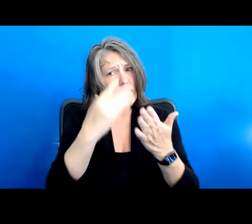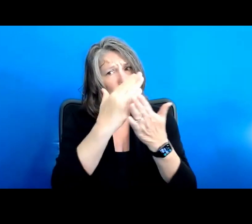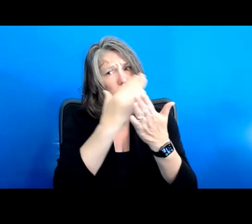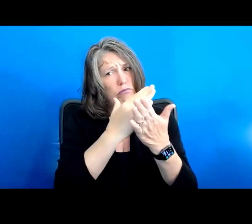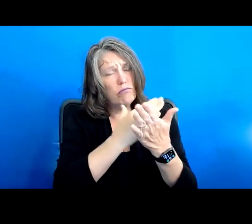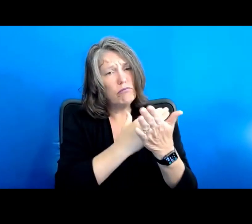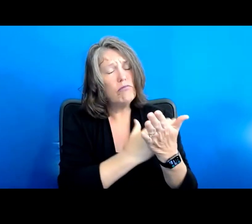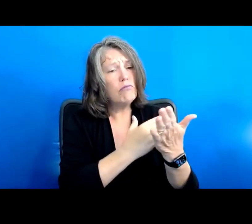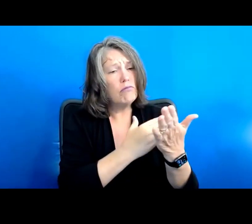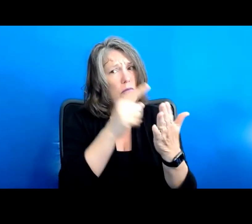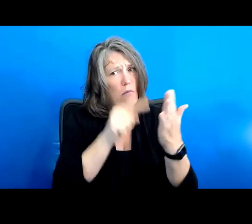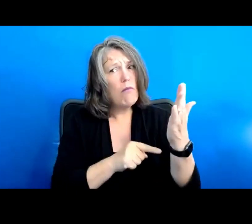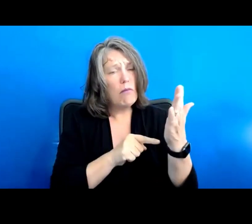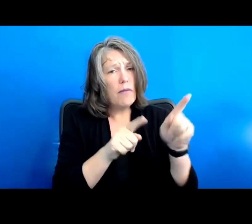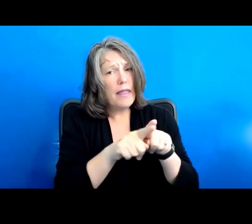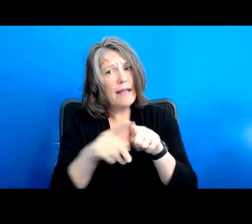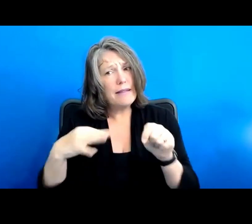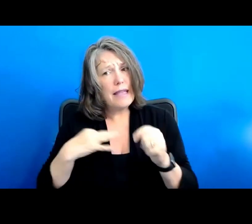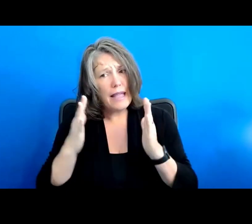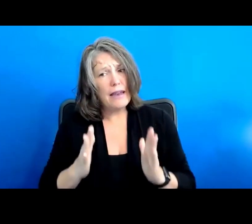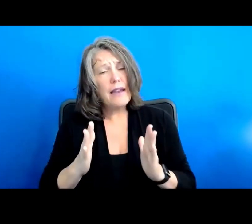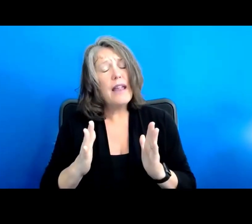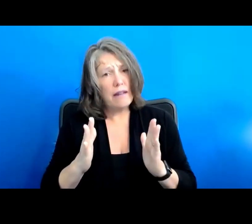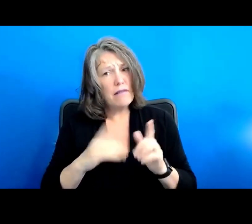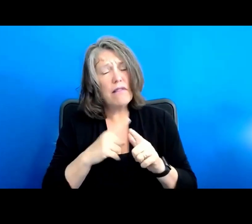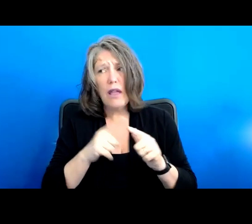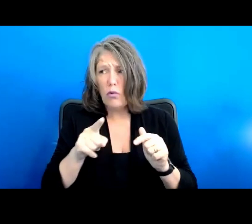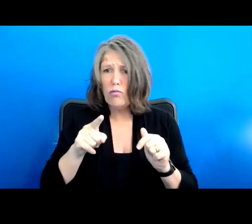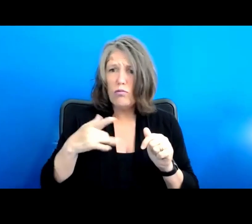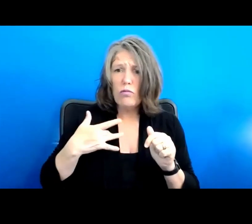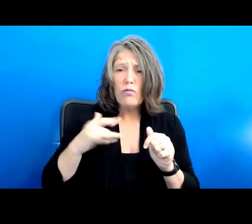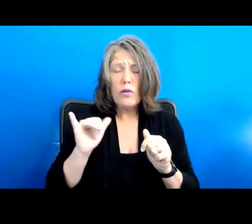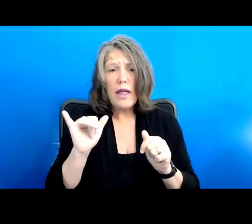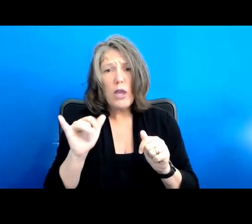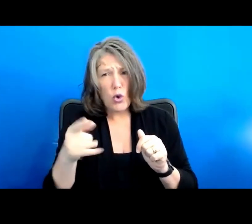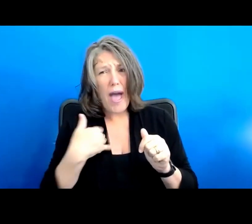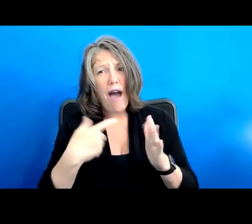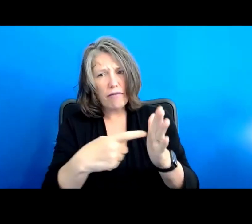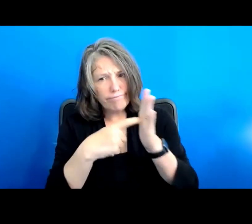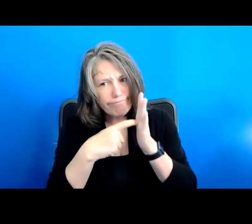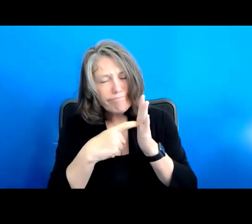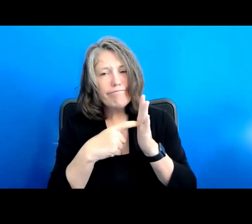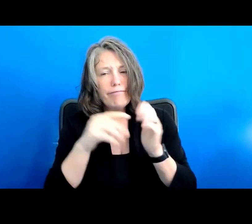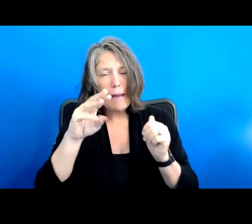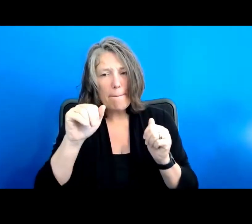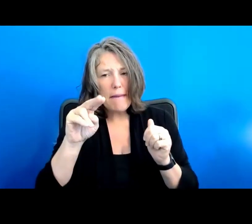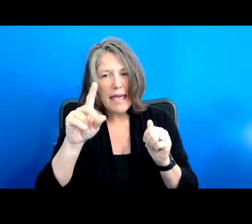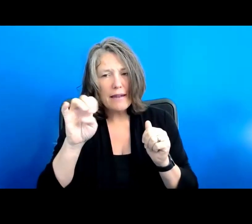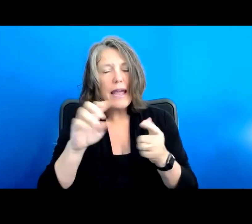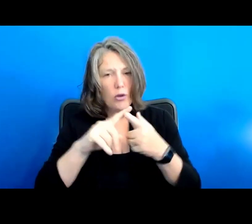a candidate for the post, then as it were, you feel as if you have a mandate to proceed.